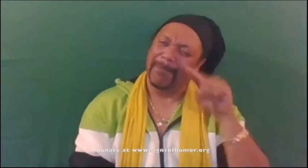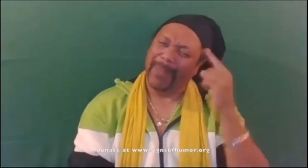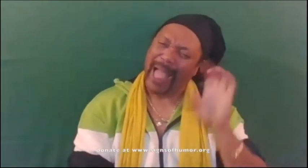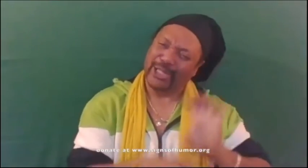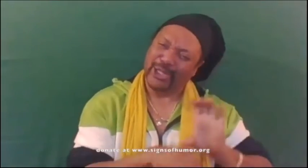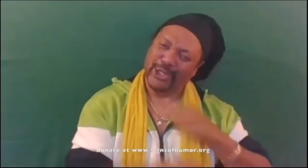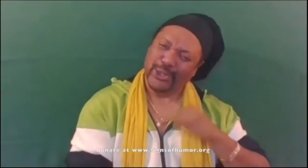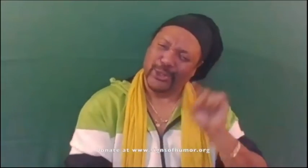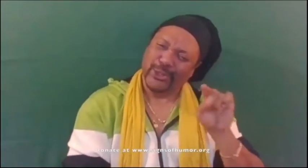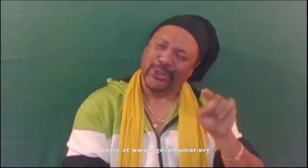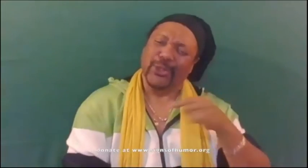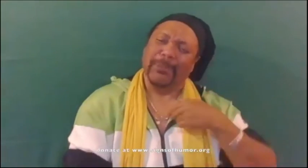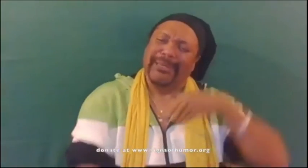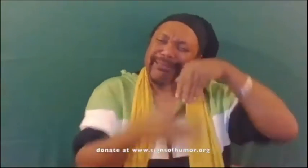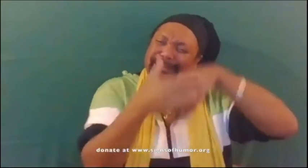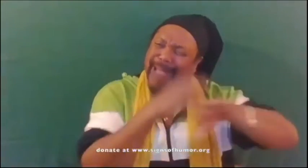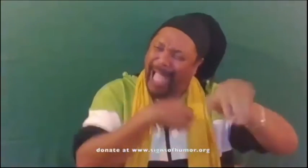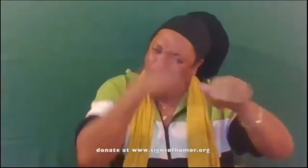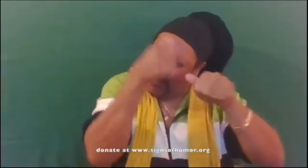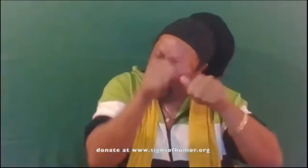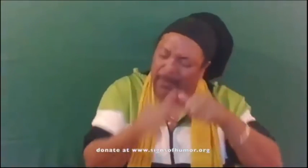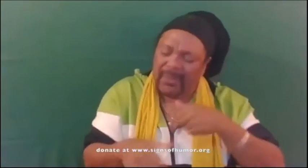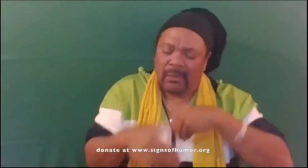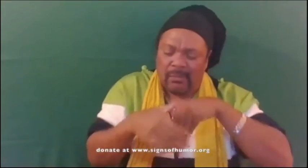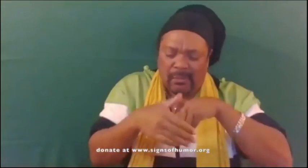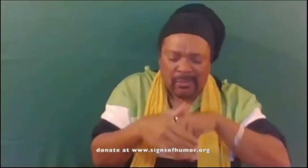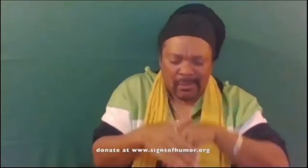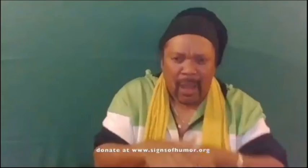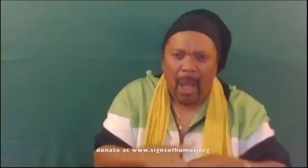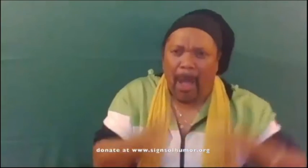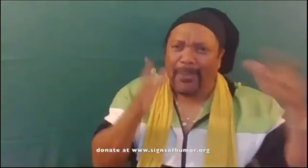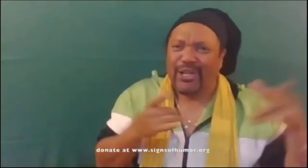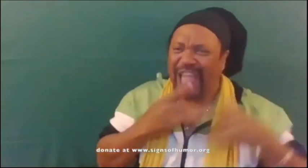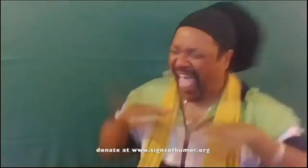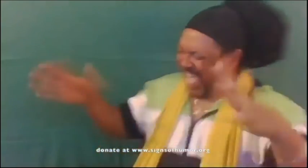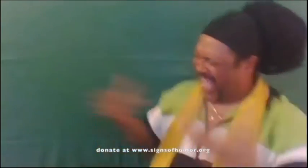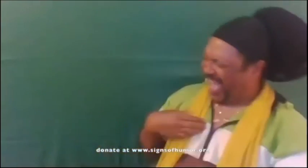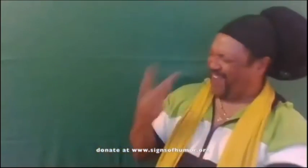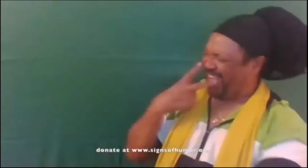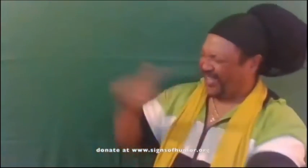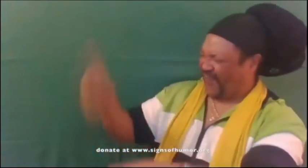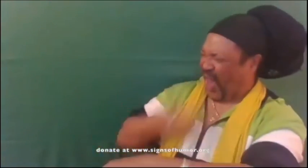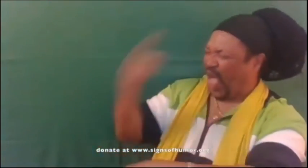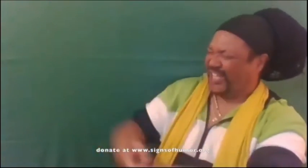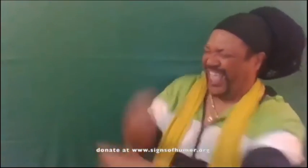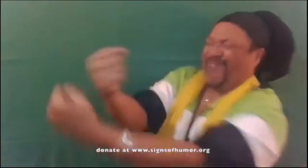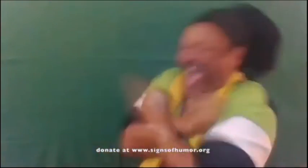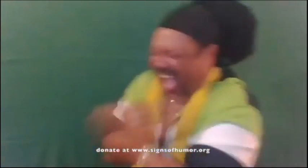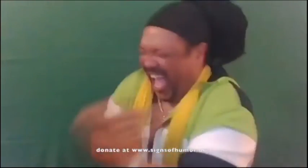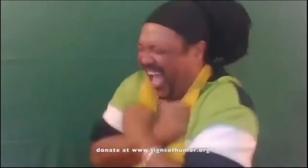Check this out. When I'm in a black church, I remember I used to go in. They be like, "Hey, Fred, I ain't seen you since a one